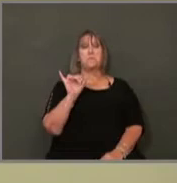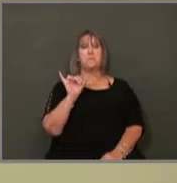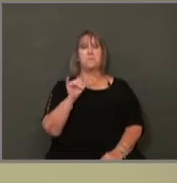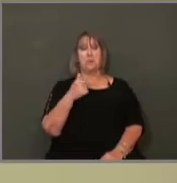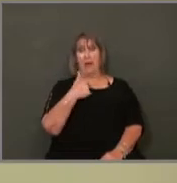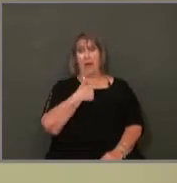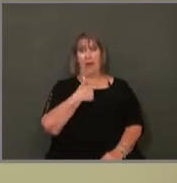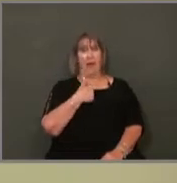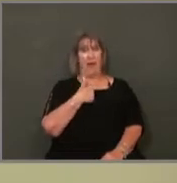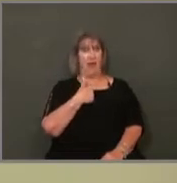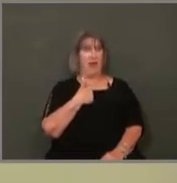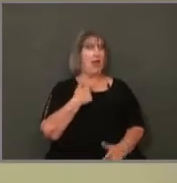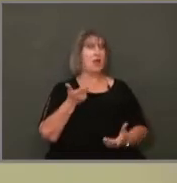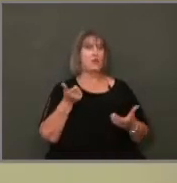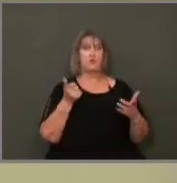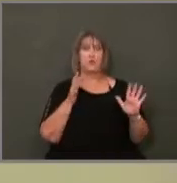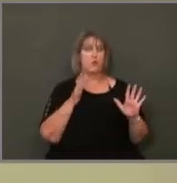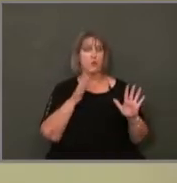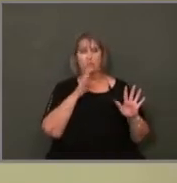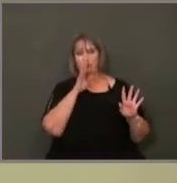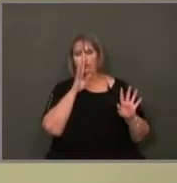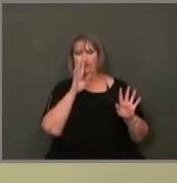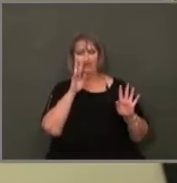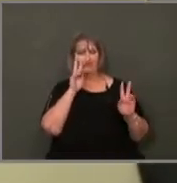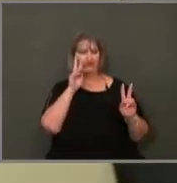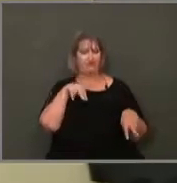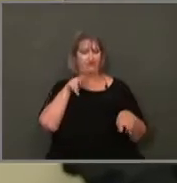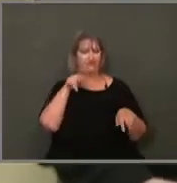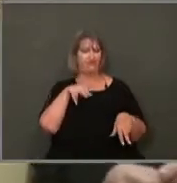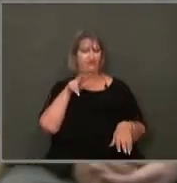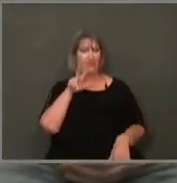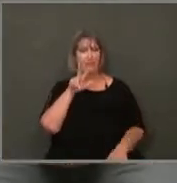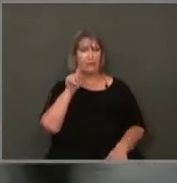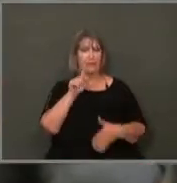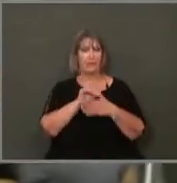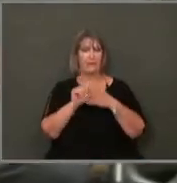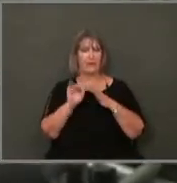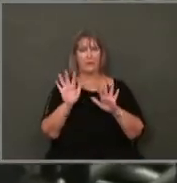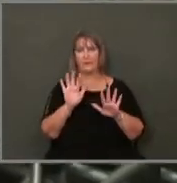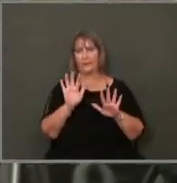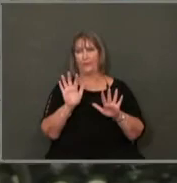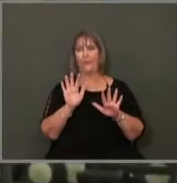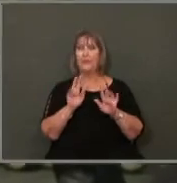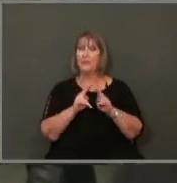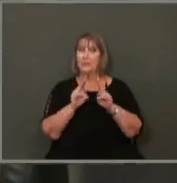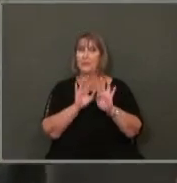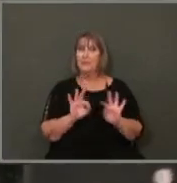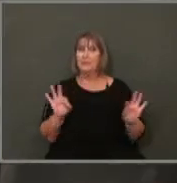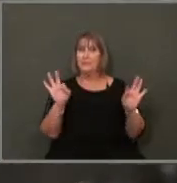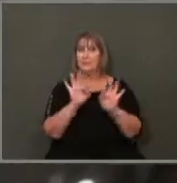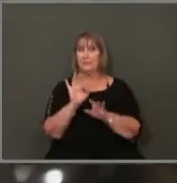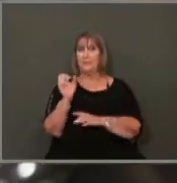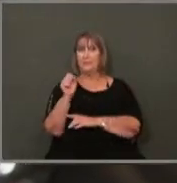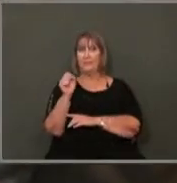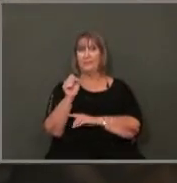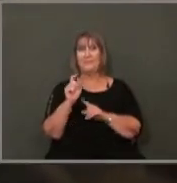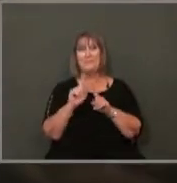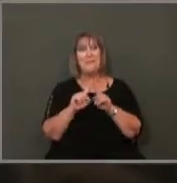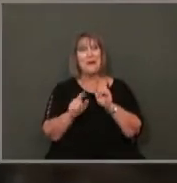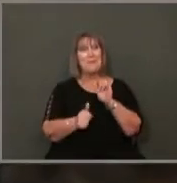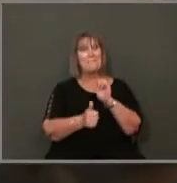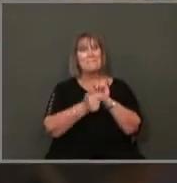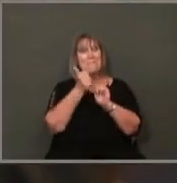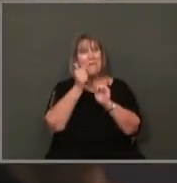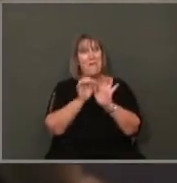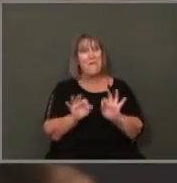believe me, I don't want to treat that as very casual. I think it's very important. But I think what is even more important